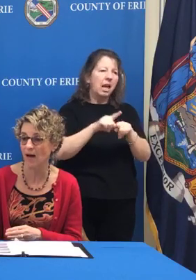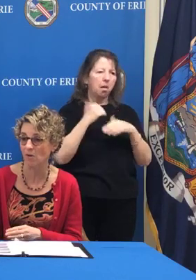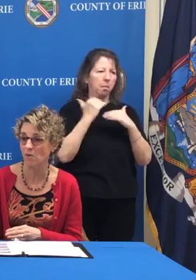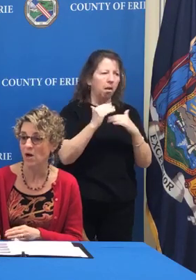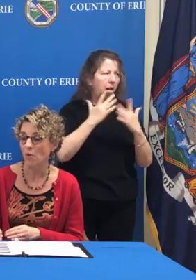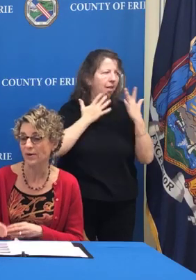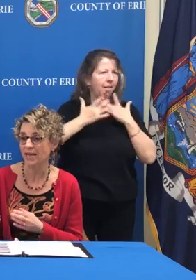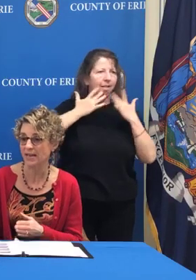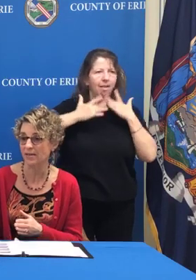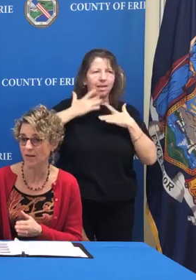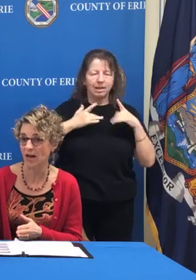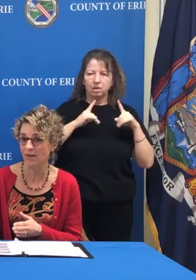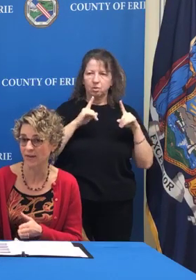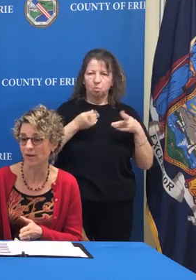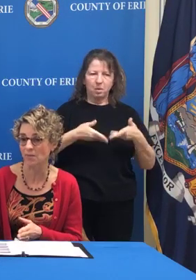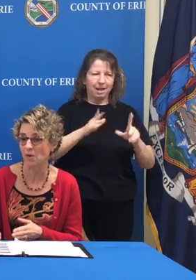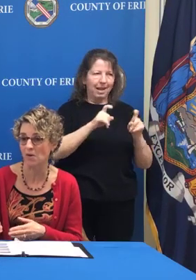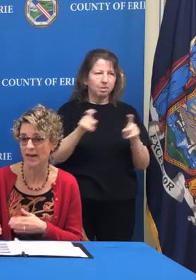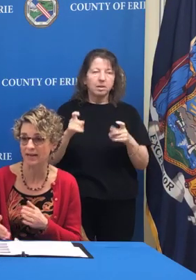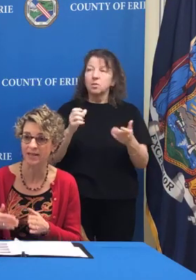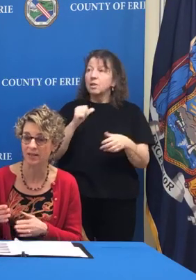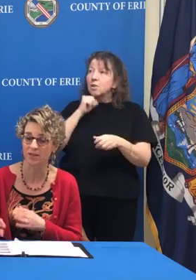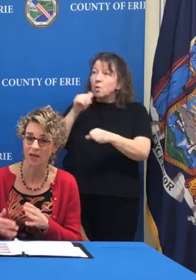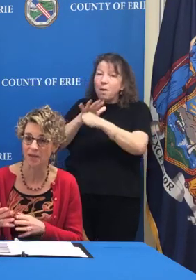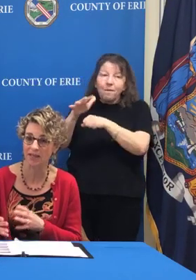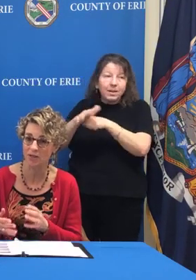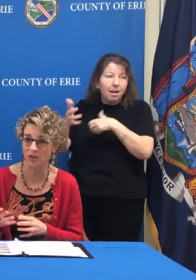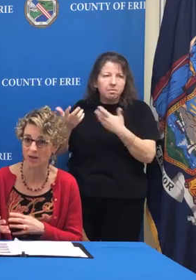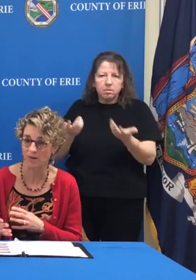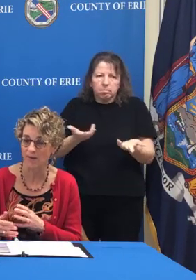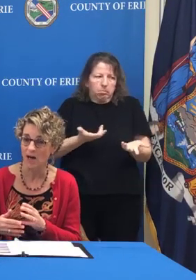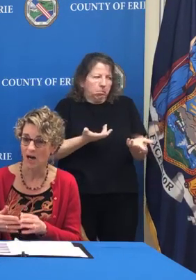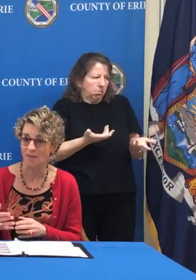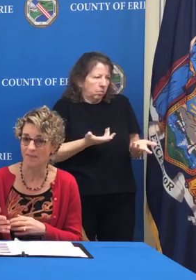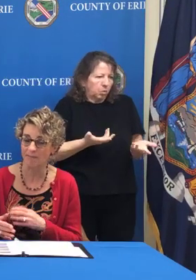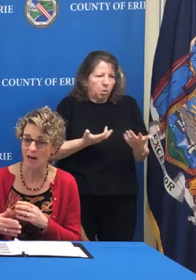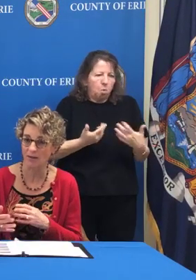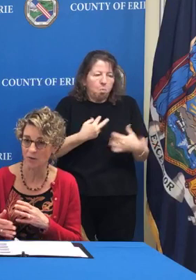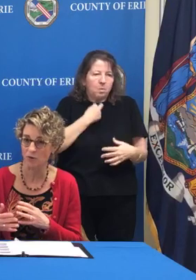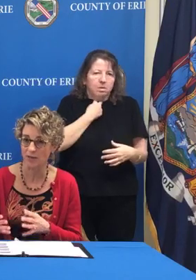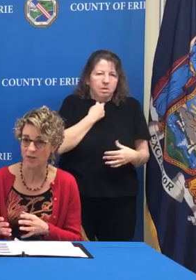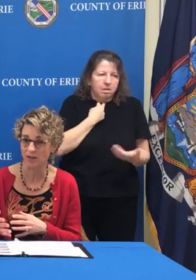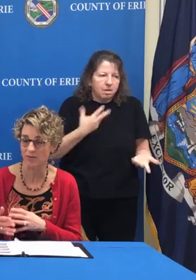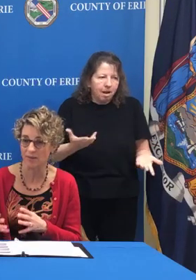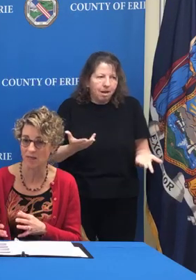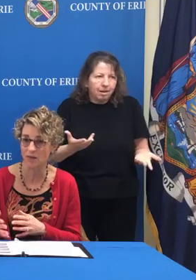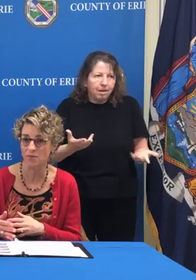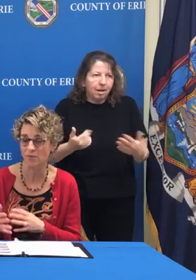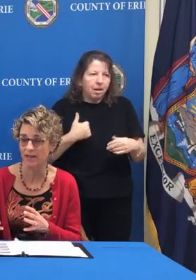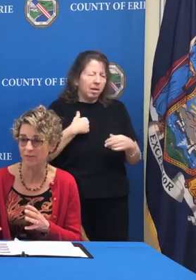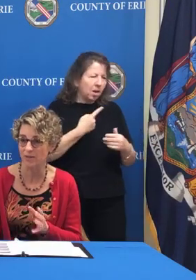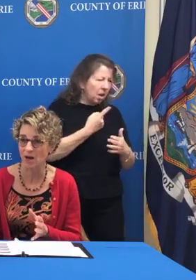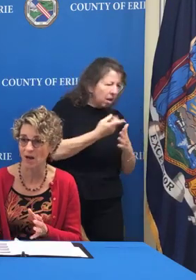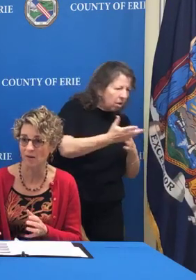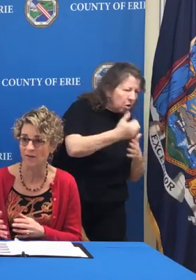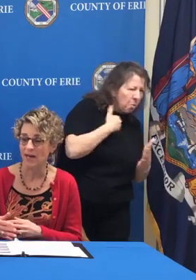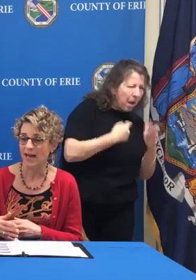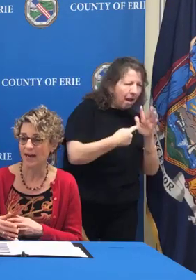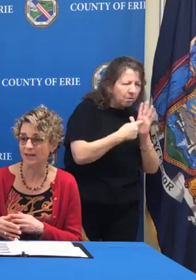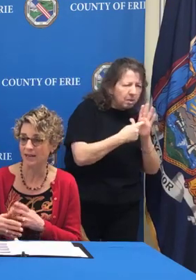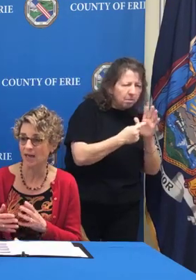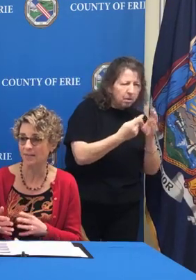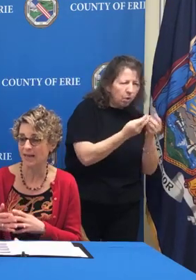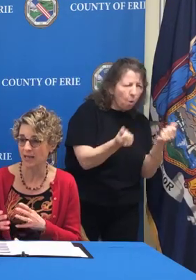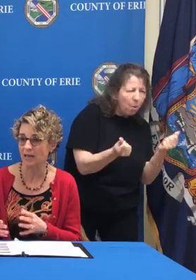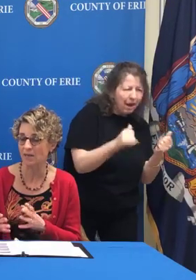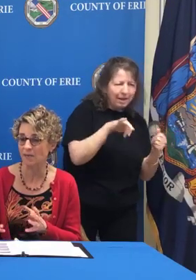can follow where tests are not available, and it's a combination of duration of symptoms when they resolve,